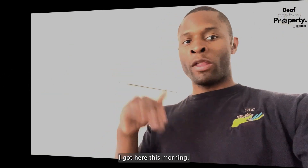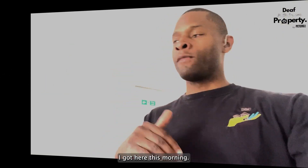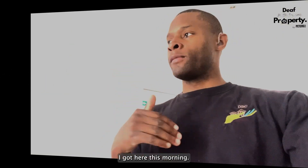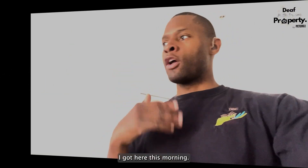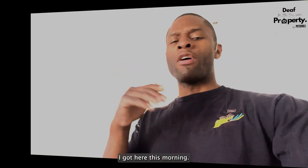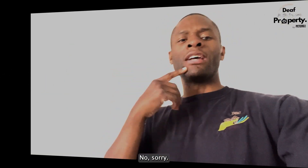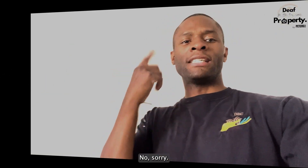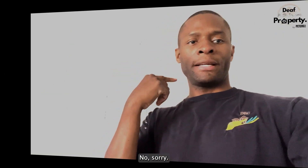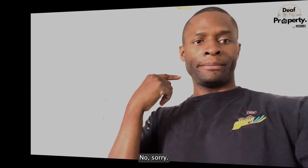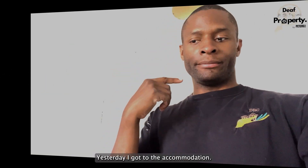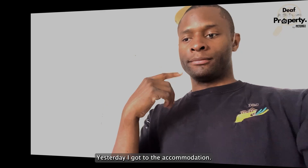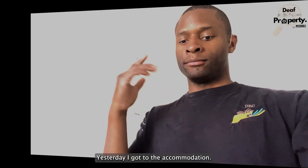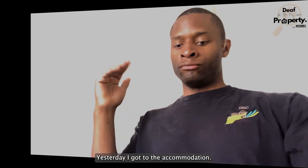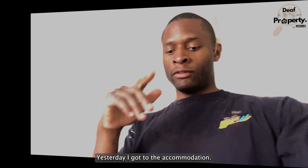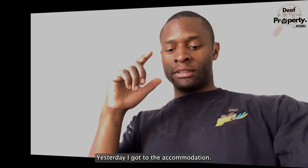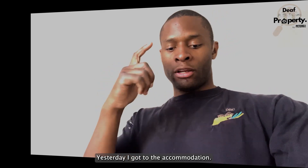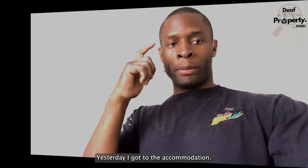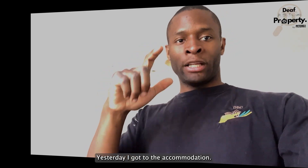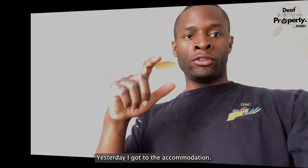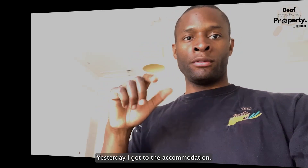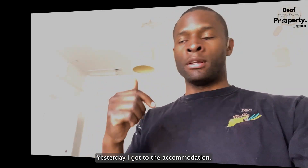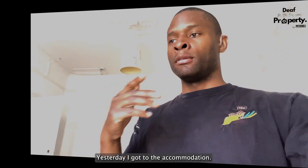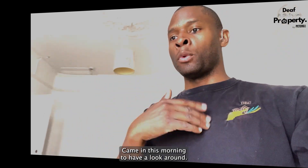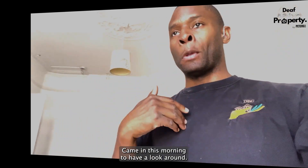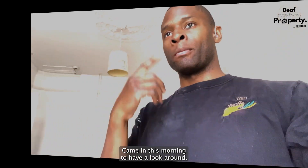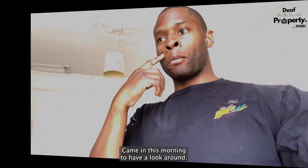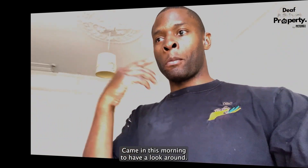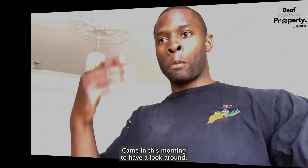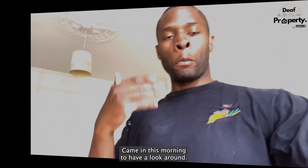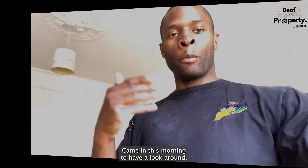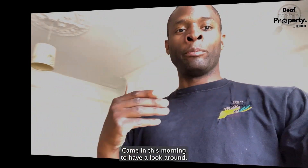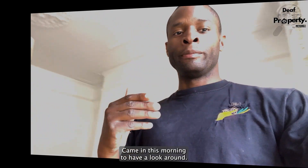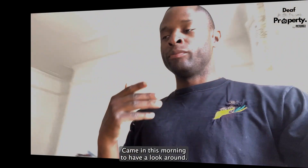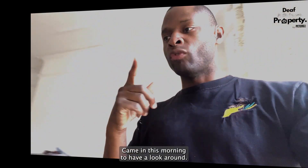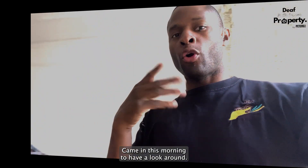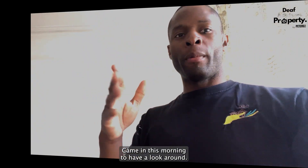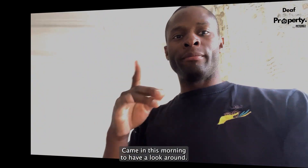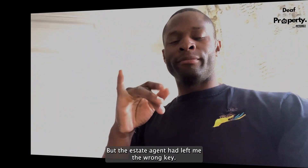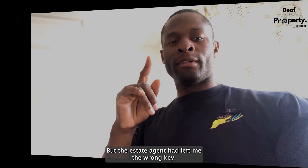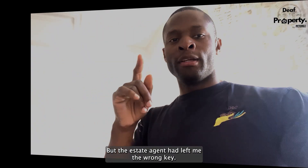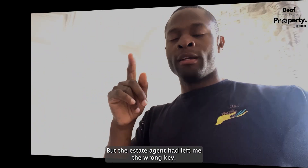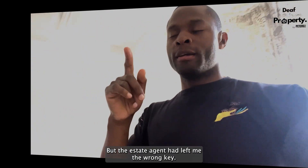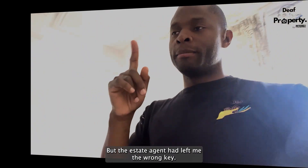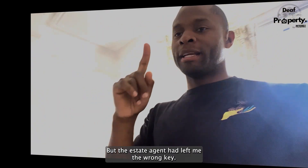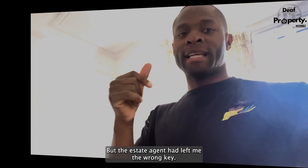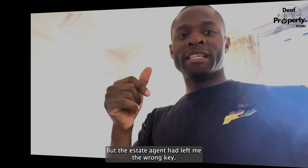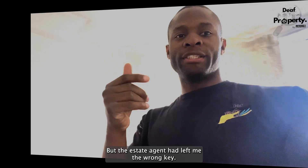here yesterday. I got to the accommodation, came in this morning to have a look around, but the estate agent